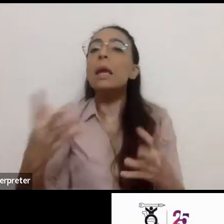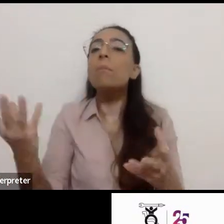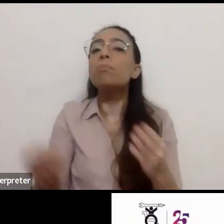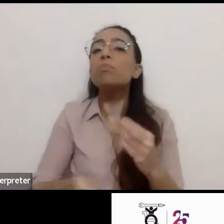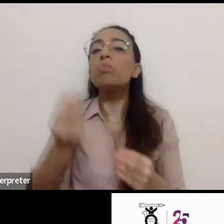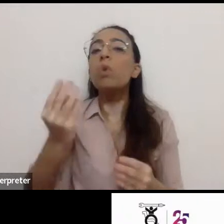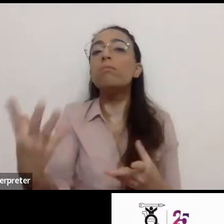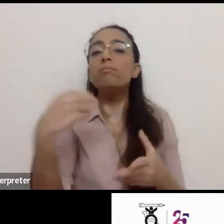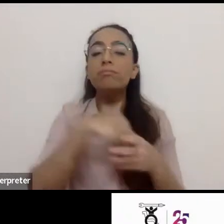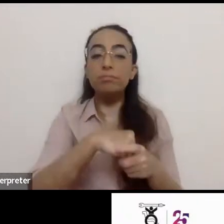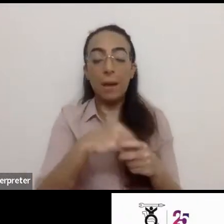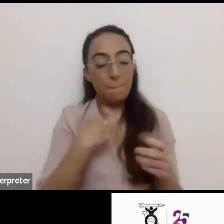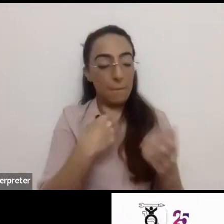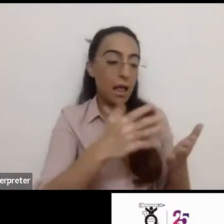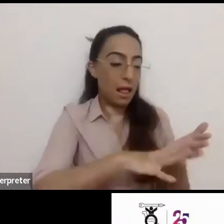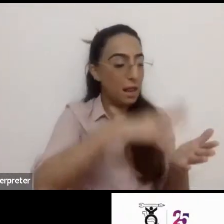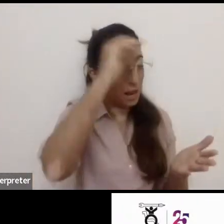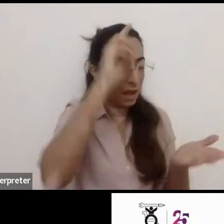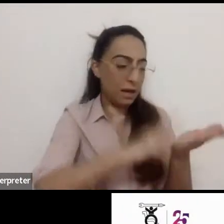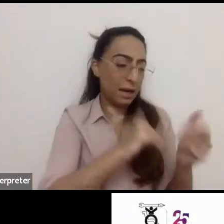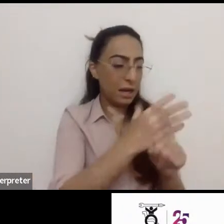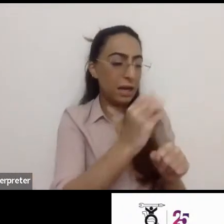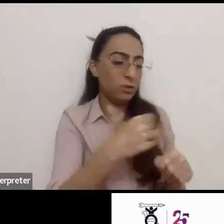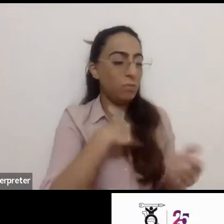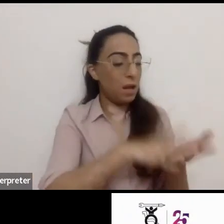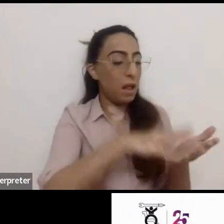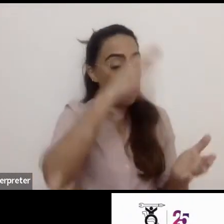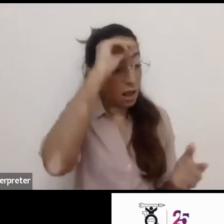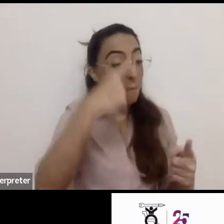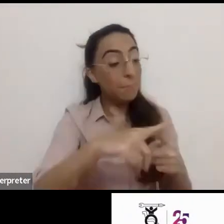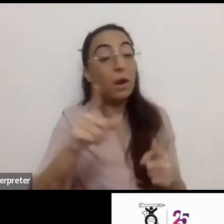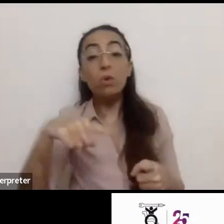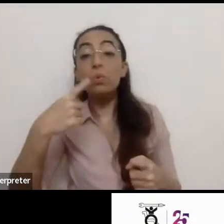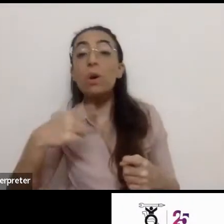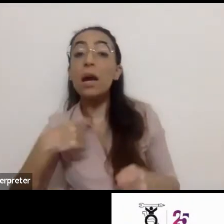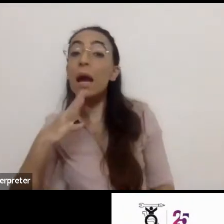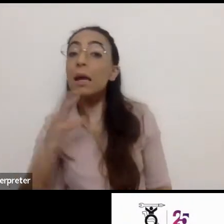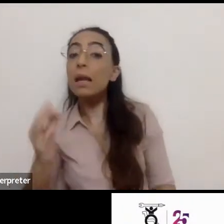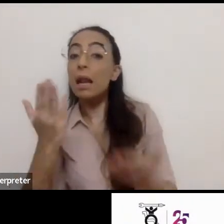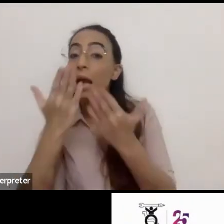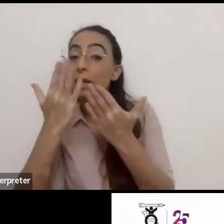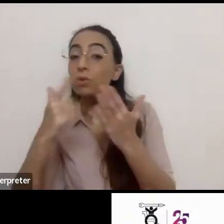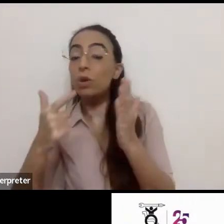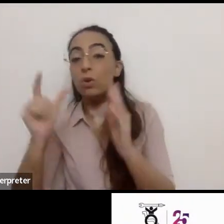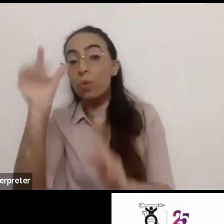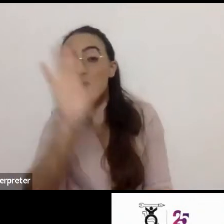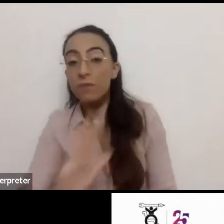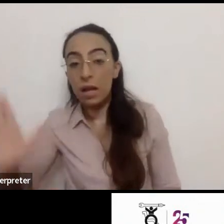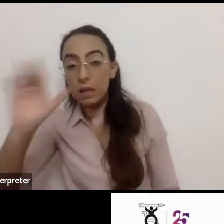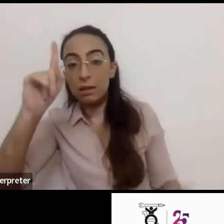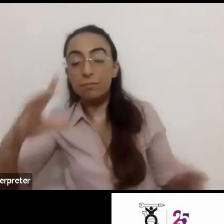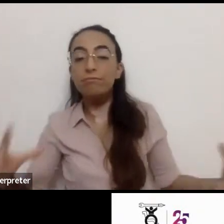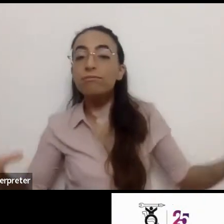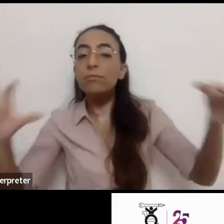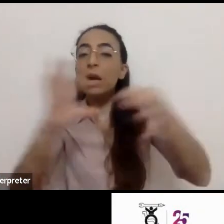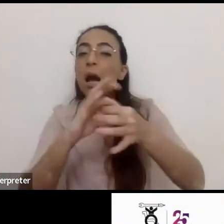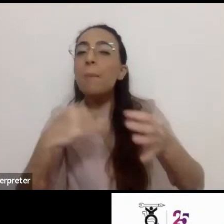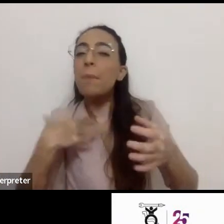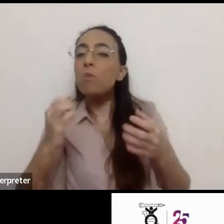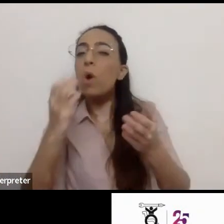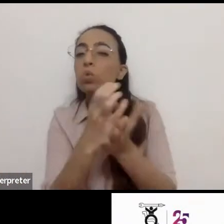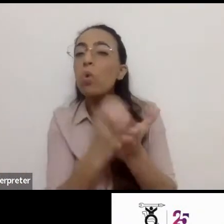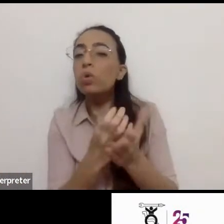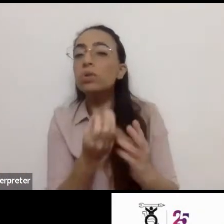combine our learning from what we're learning with the NGOs to combine that with what we do in education at the university, and how can we drive more courses